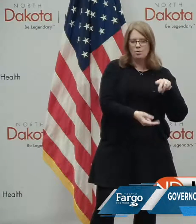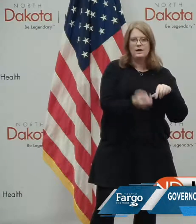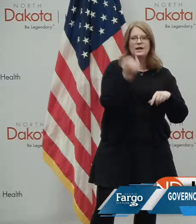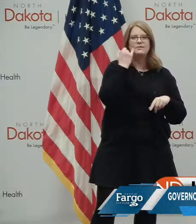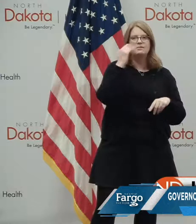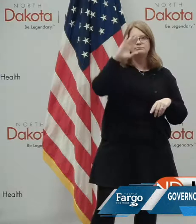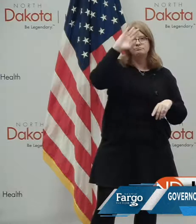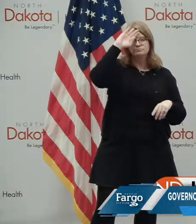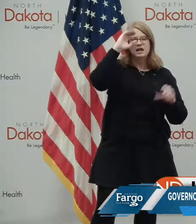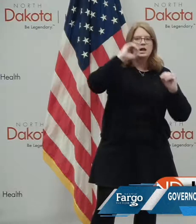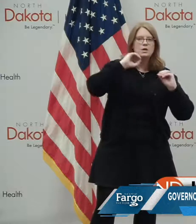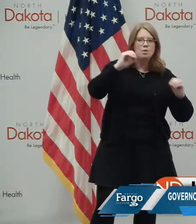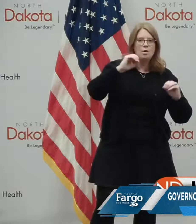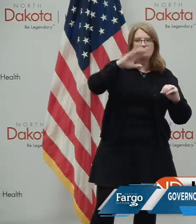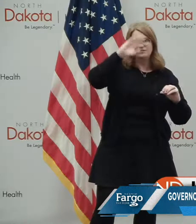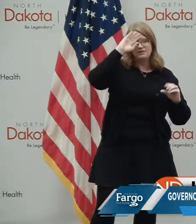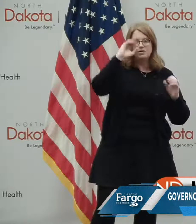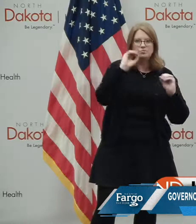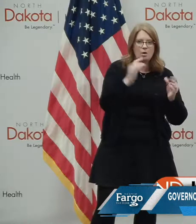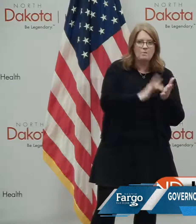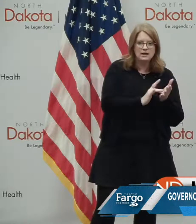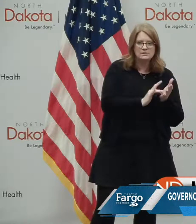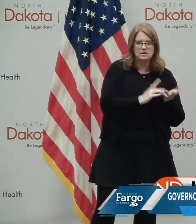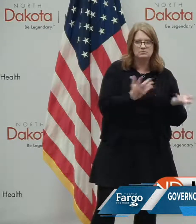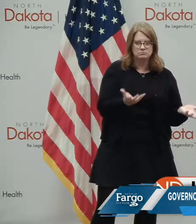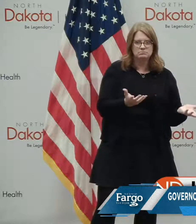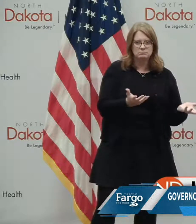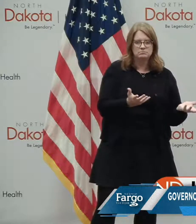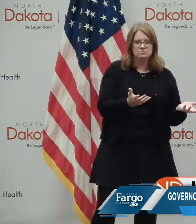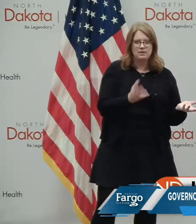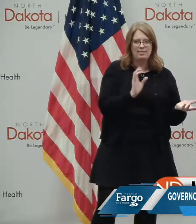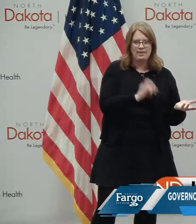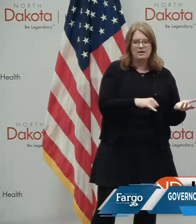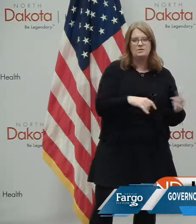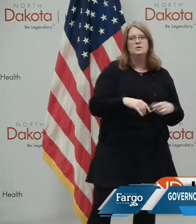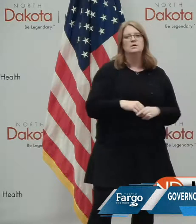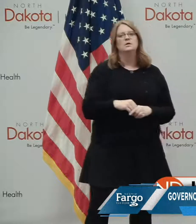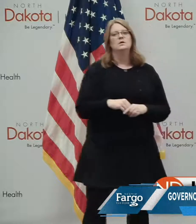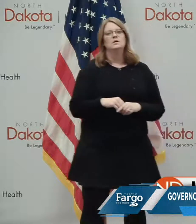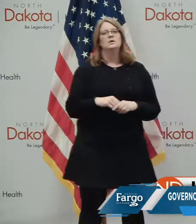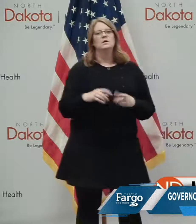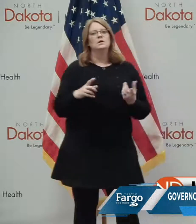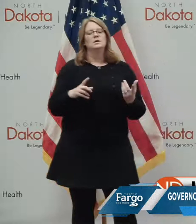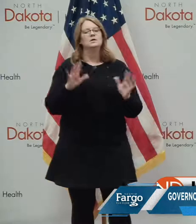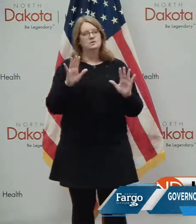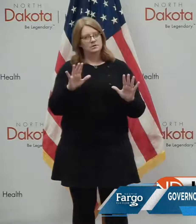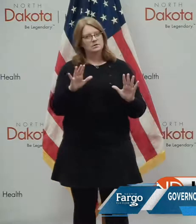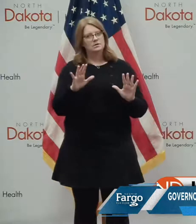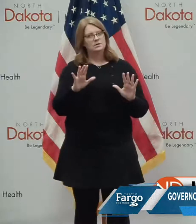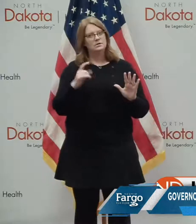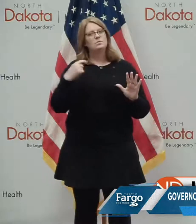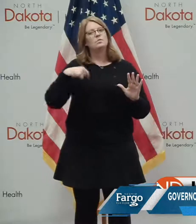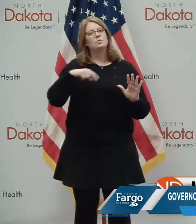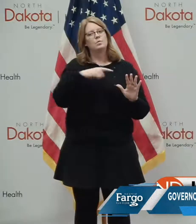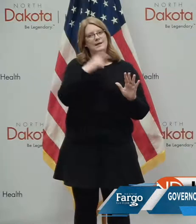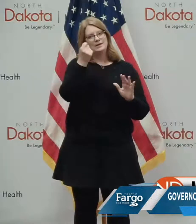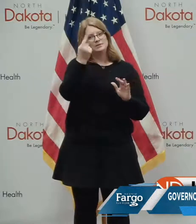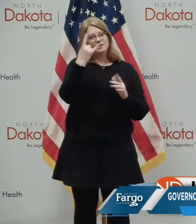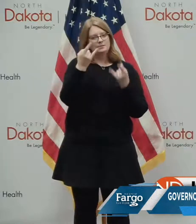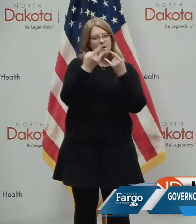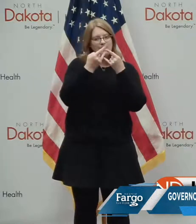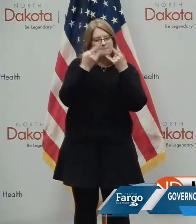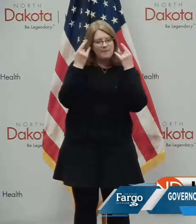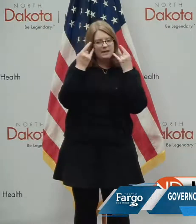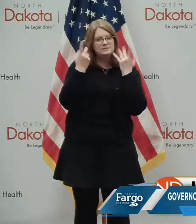I think the steps that we have taken here are embracing what we understand about masks and the science behind